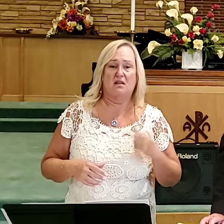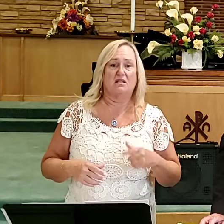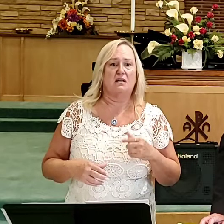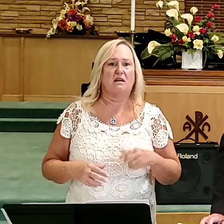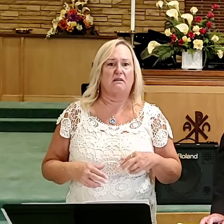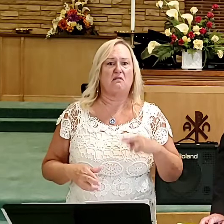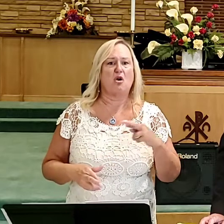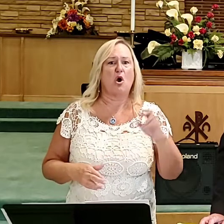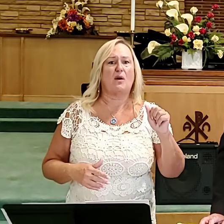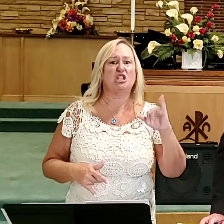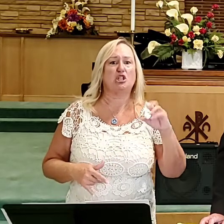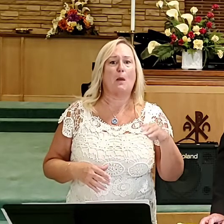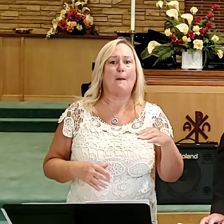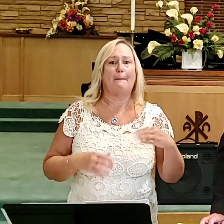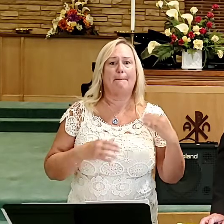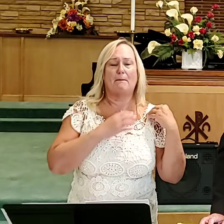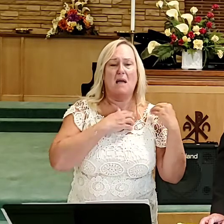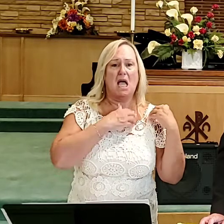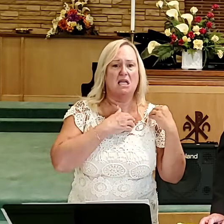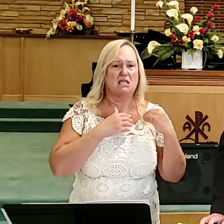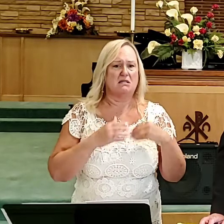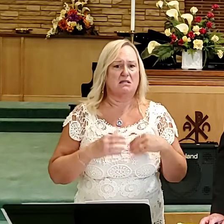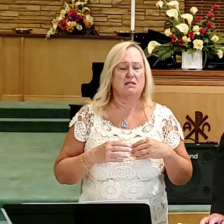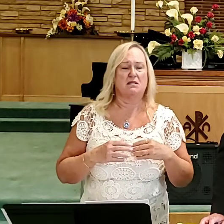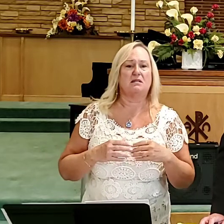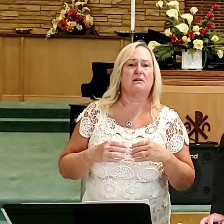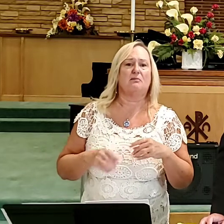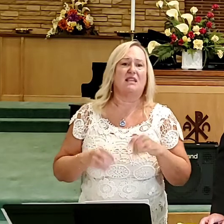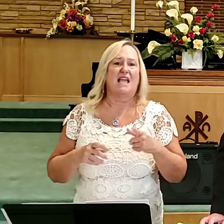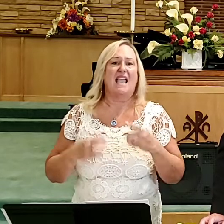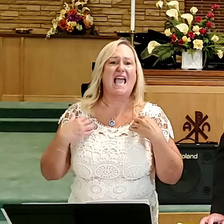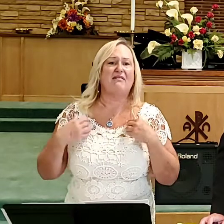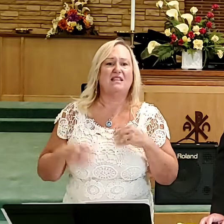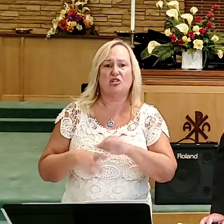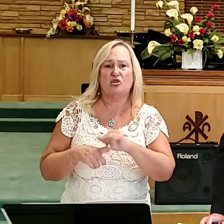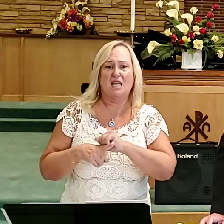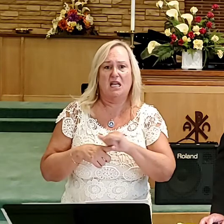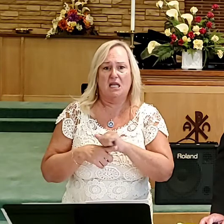racial bias and prejudice. But they've implemented this training.